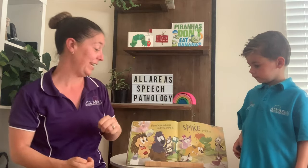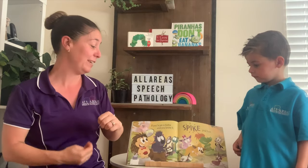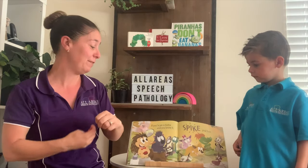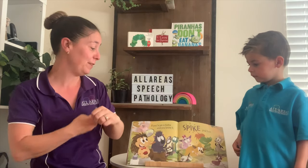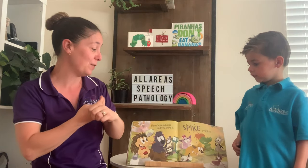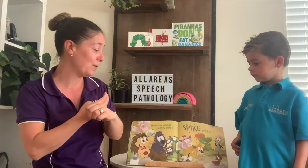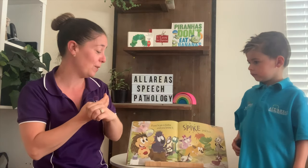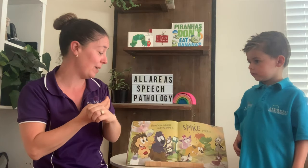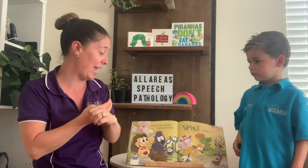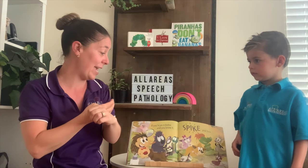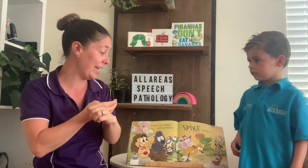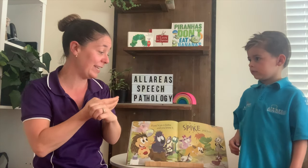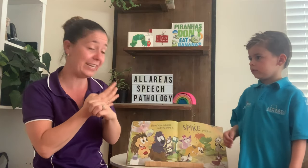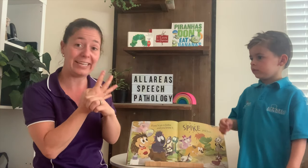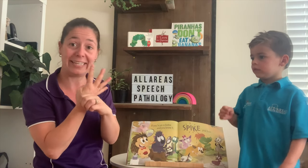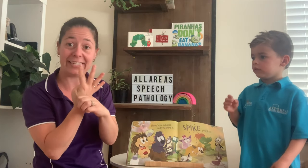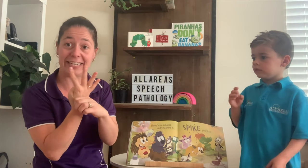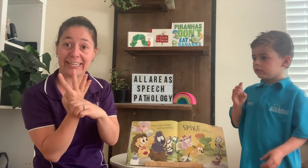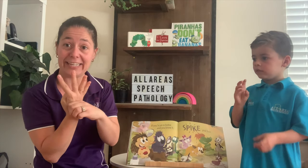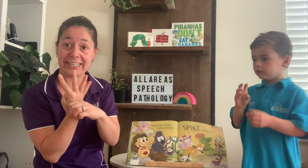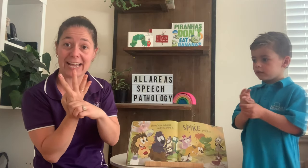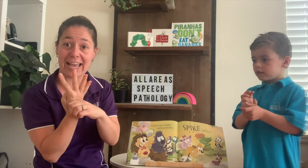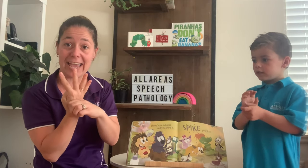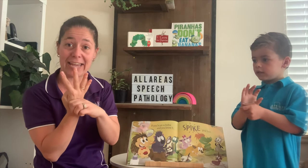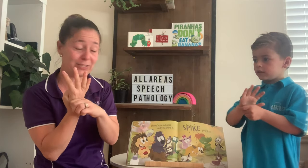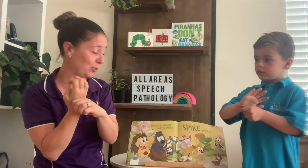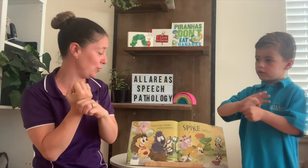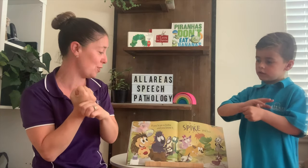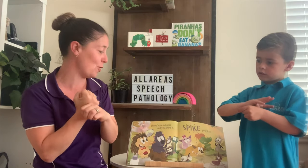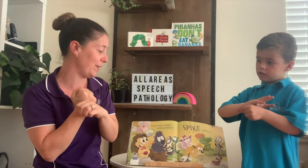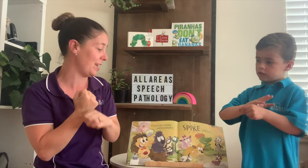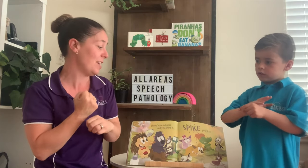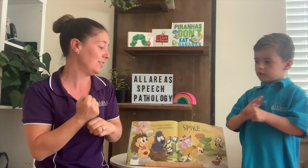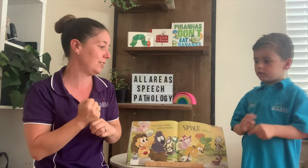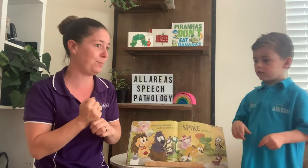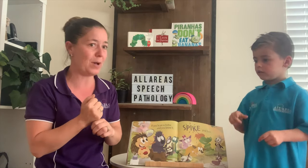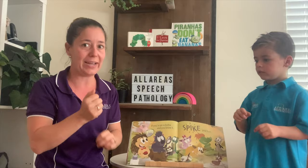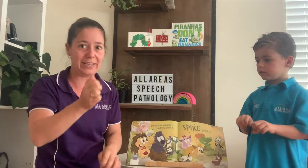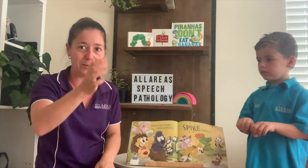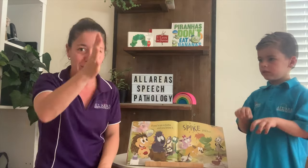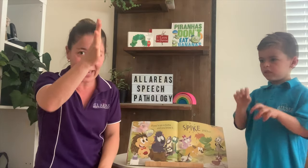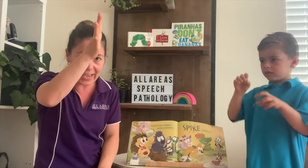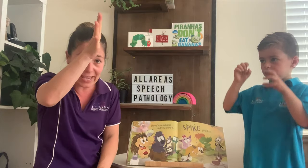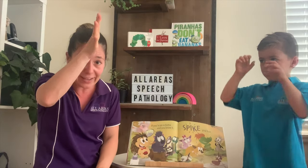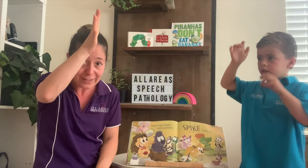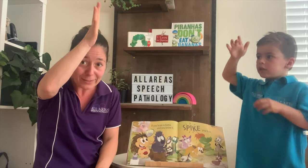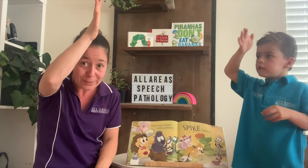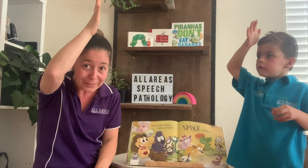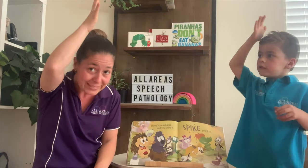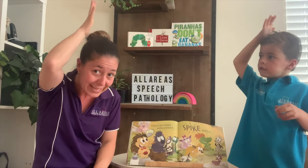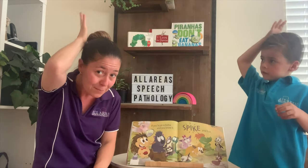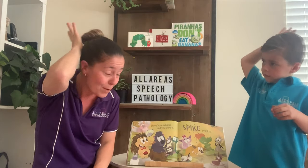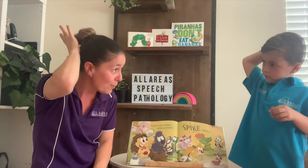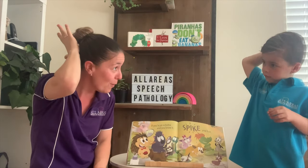If you're an echidna and you know it, spike your hair. Oh, it's like a